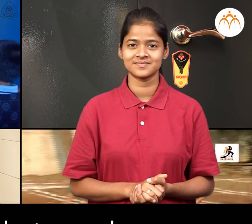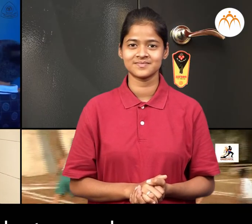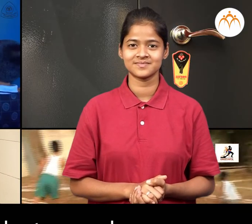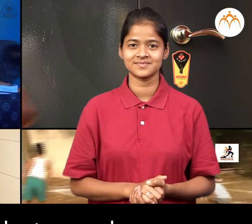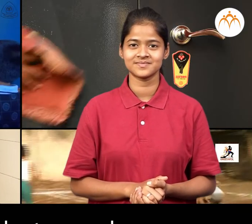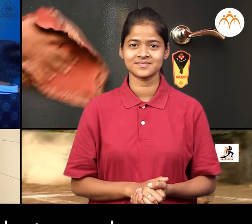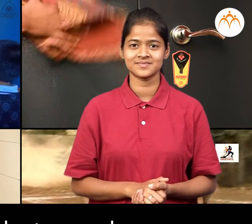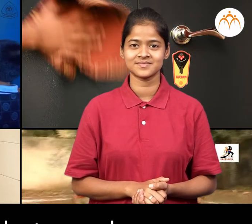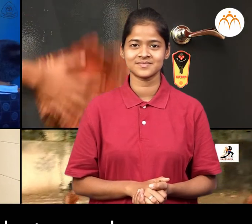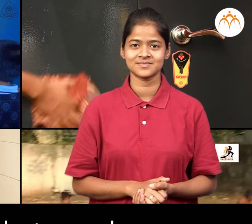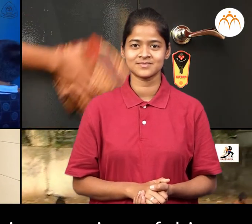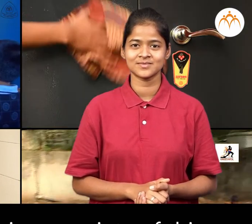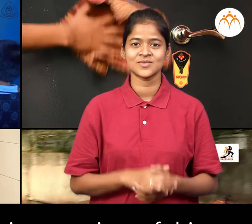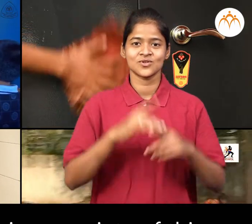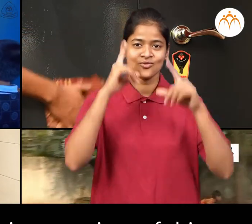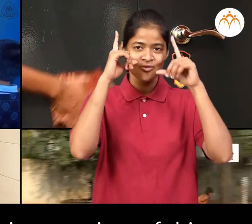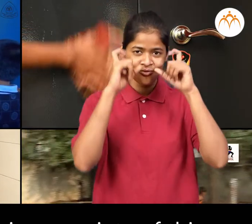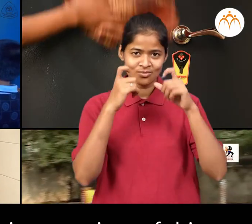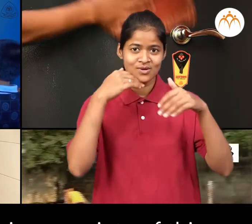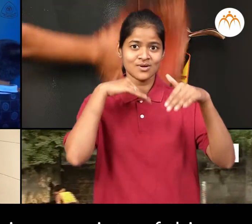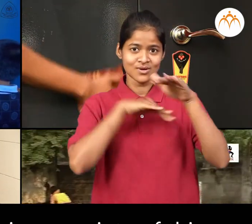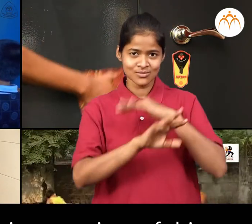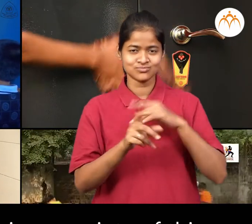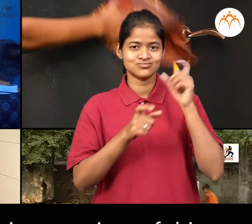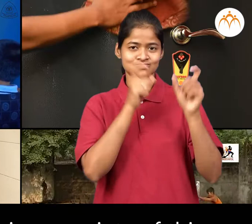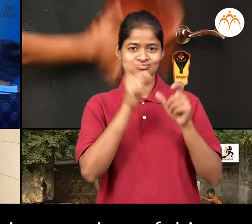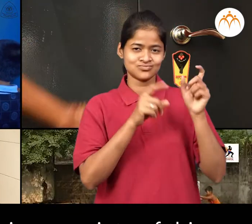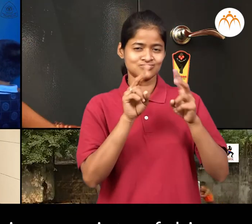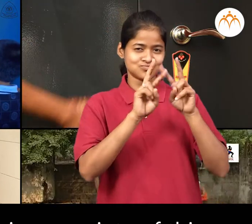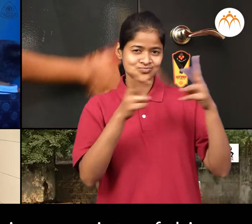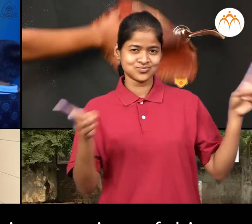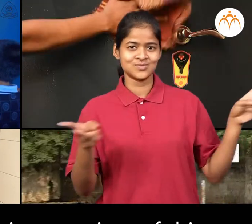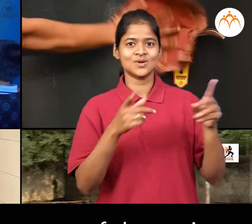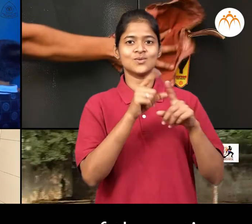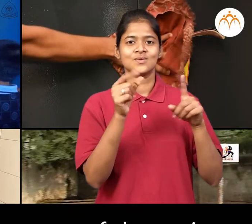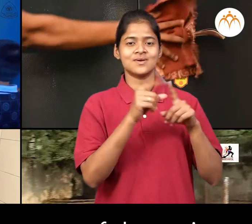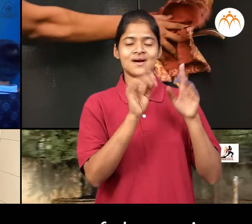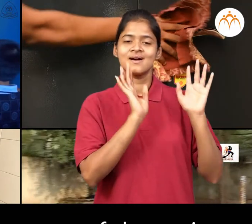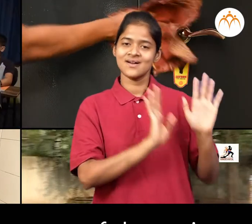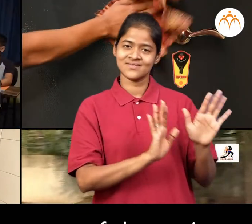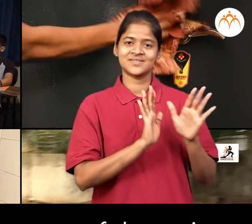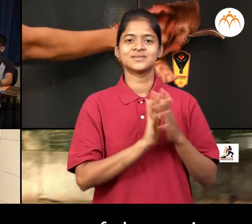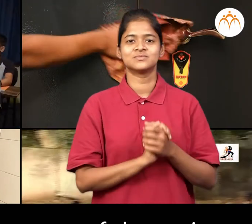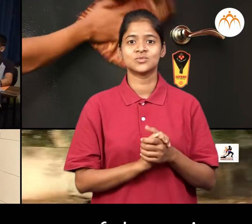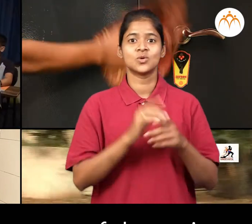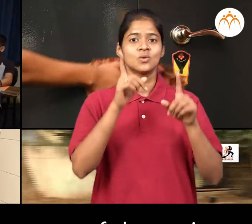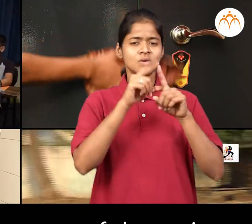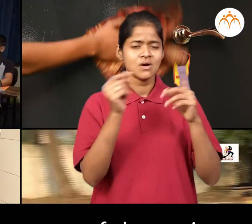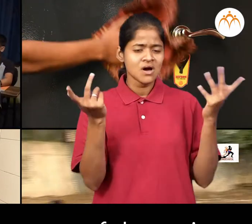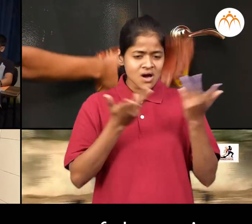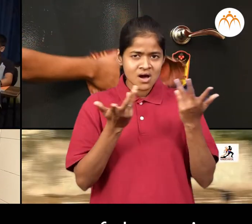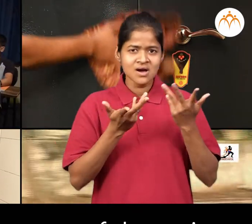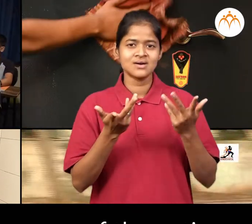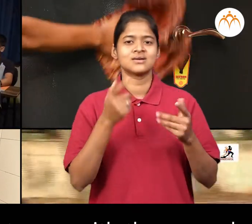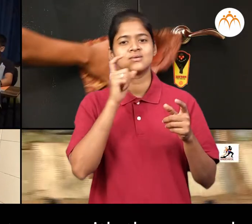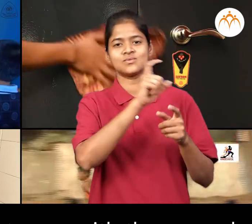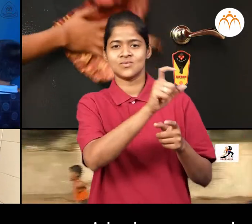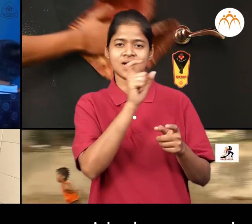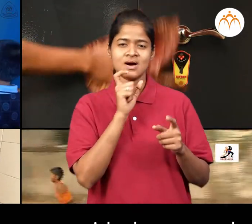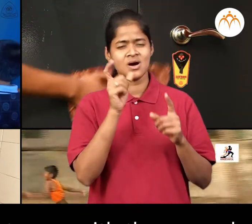In these photographs, there are people doing a variety of things. You have seen the names of the actions.